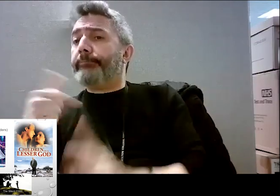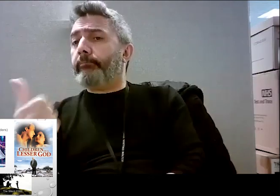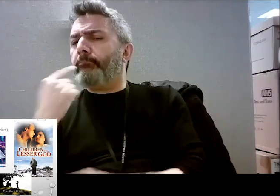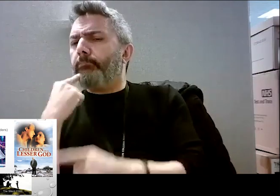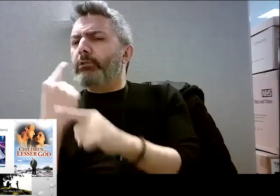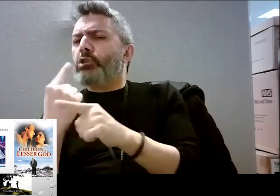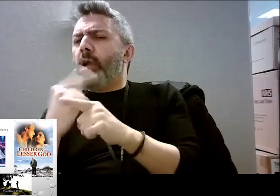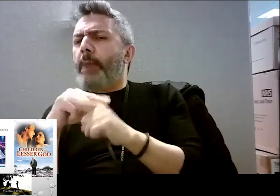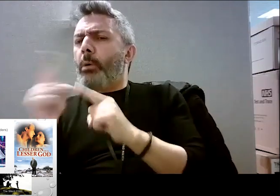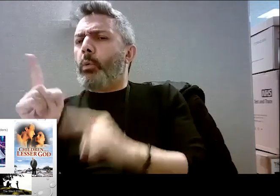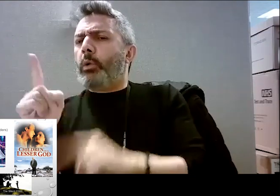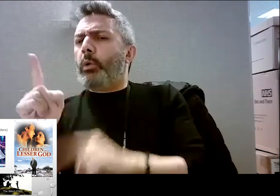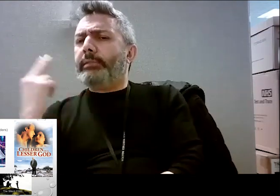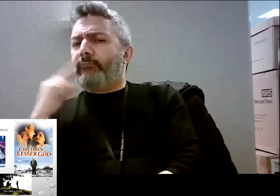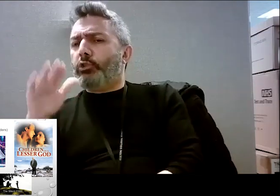deaf films coming in. We've got A